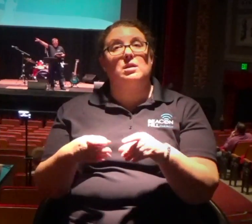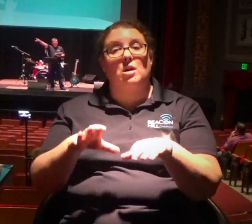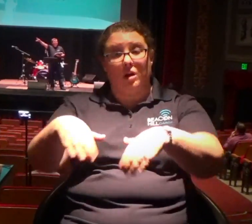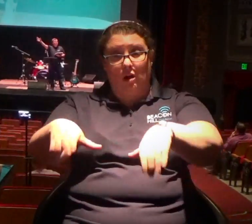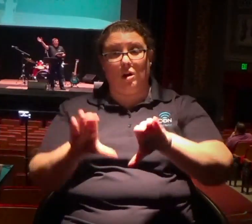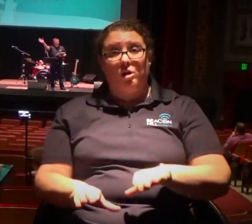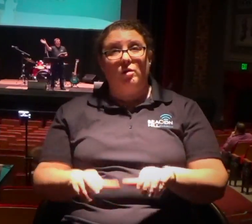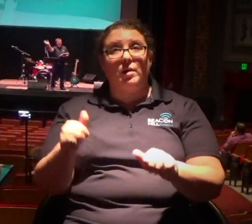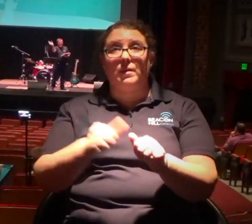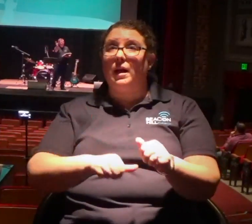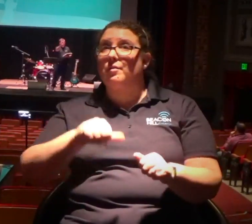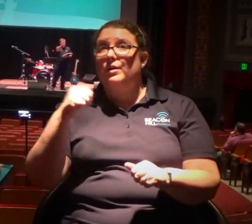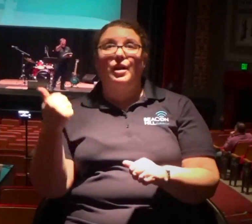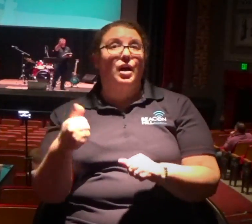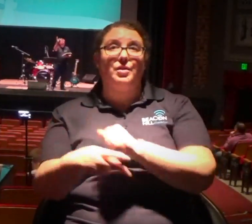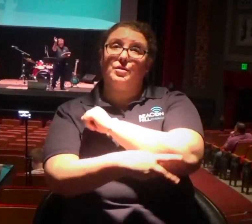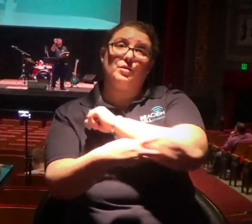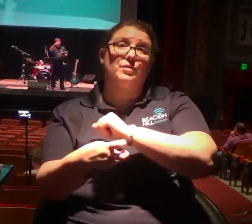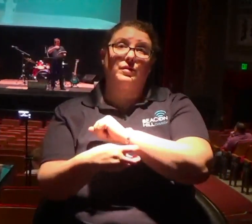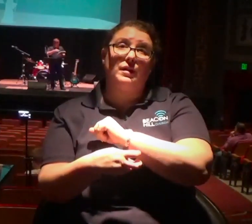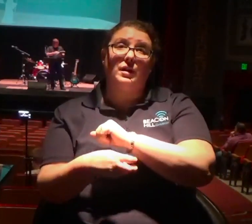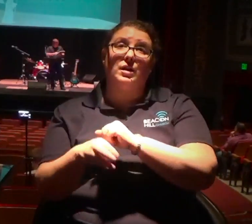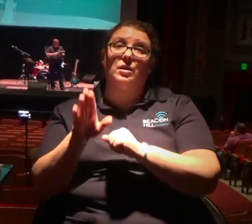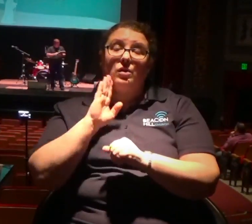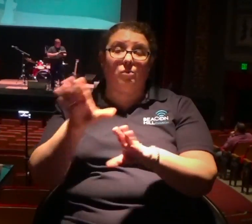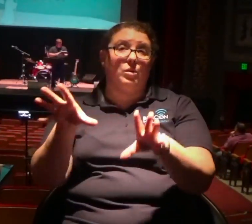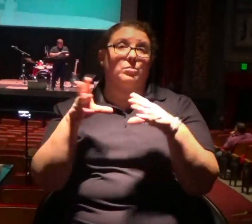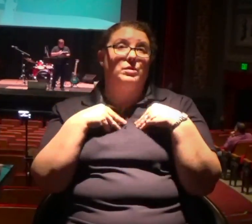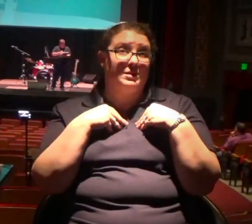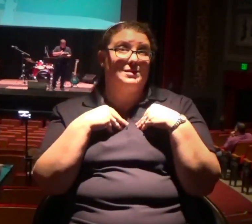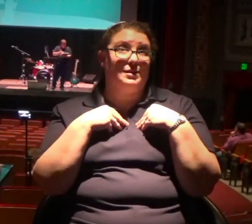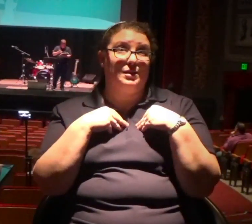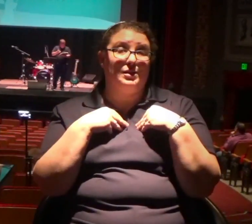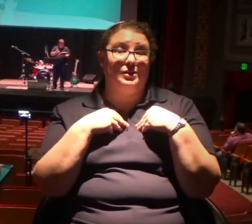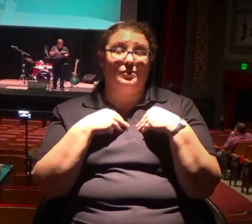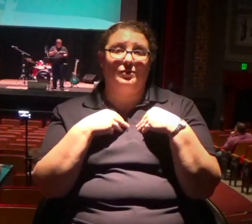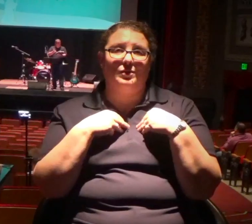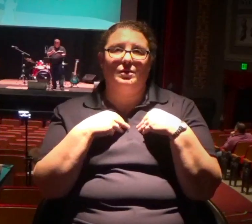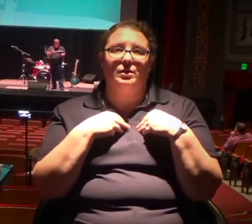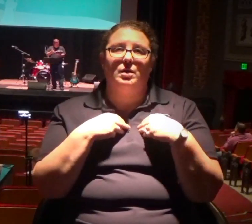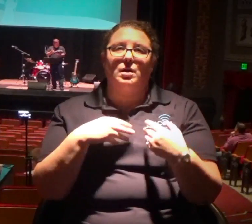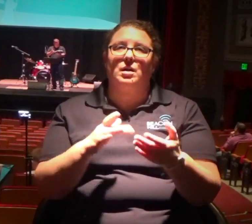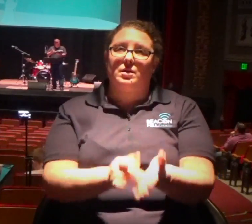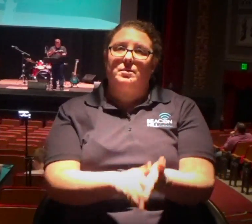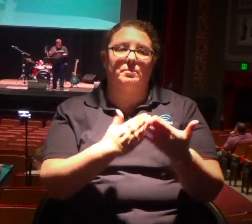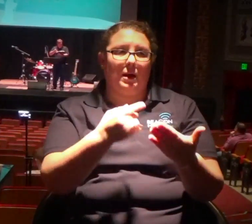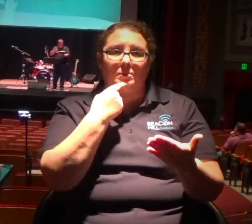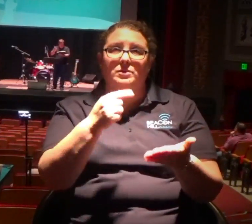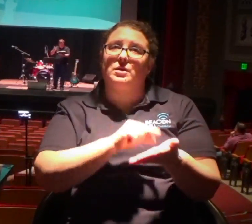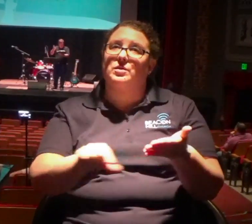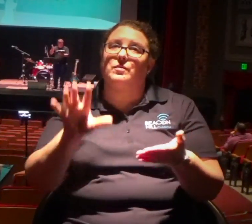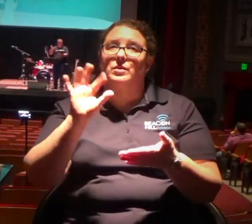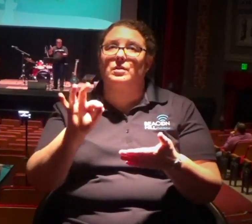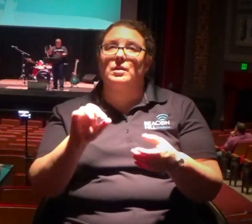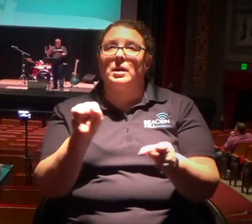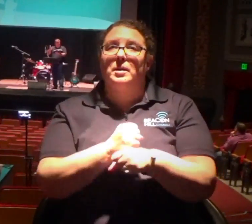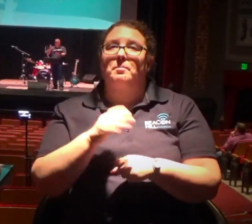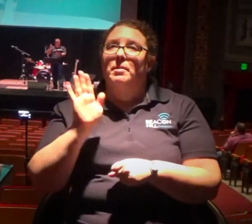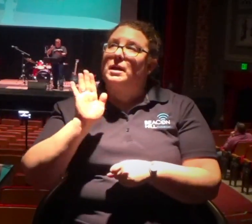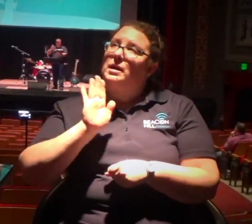He was going to go right in the grave with the rest of the people. This is what the scripture says in verse 9. They made his grave with the wicked and with the